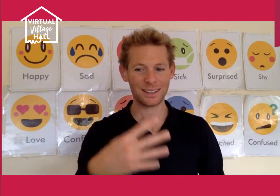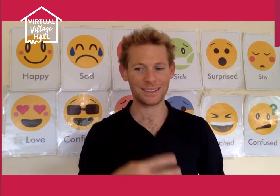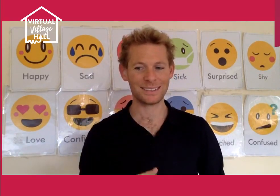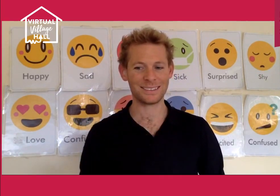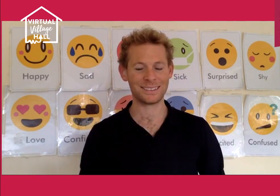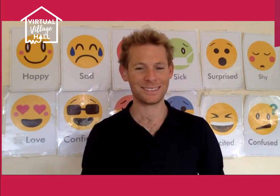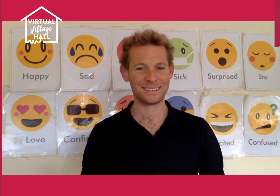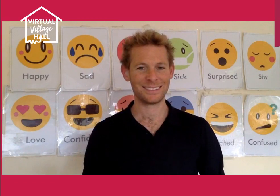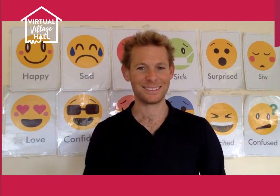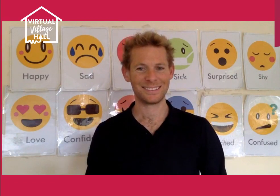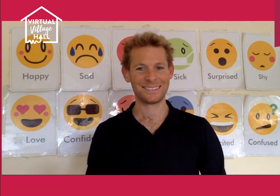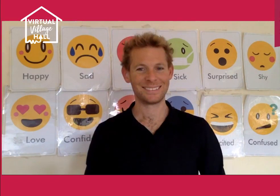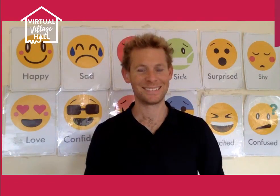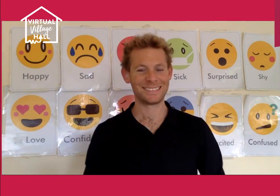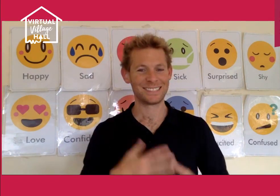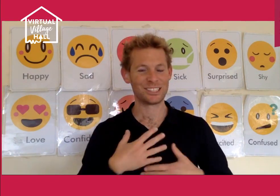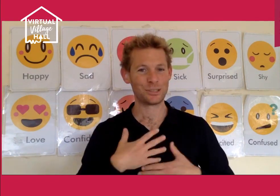Number 9.